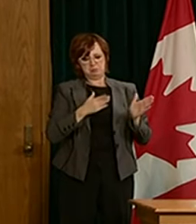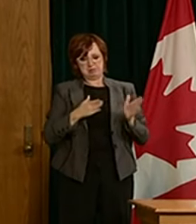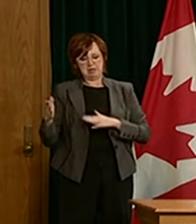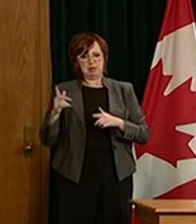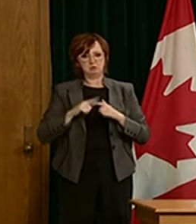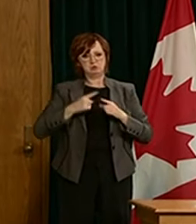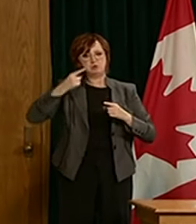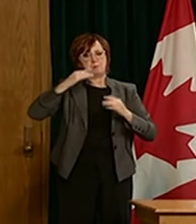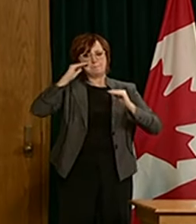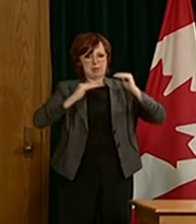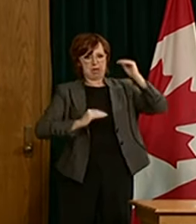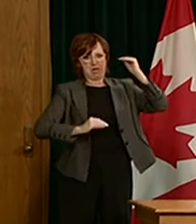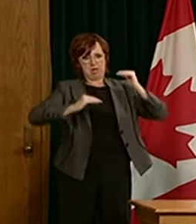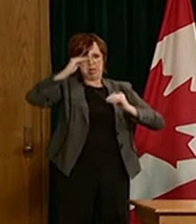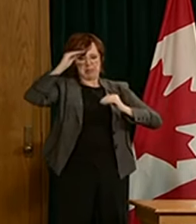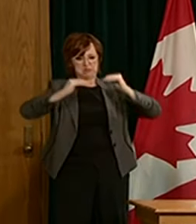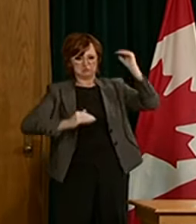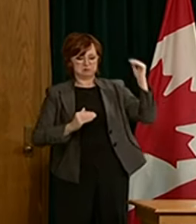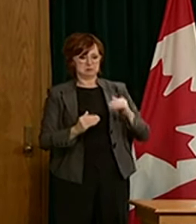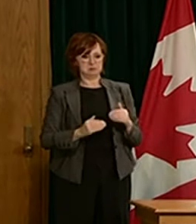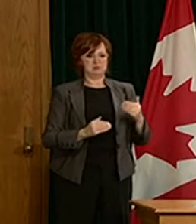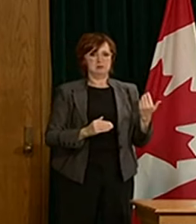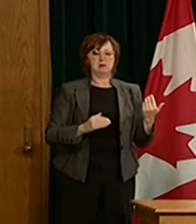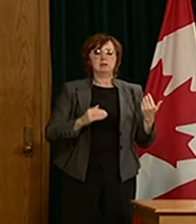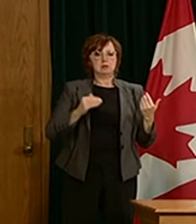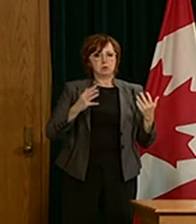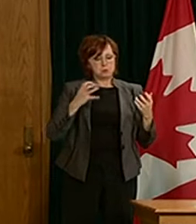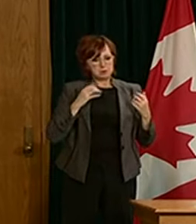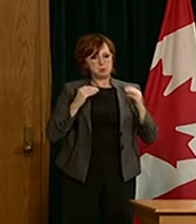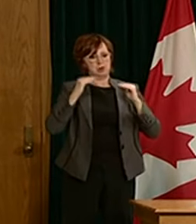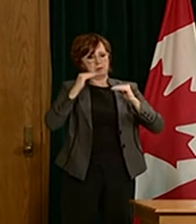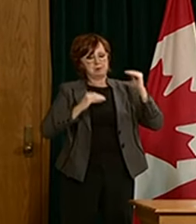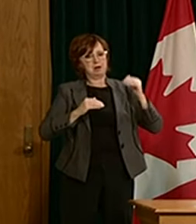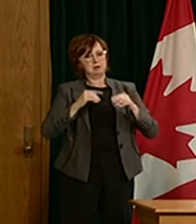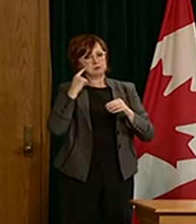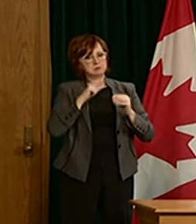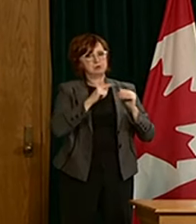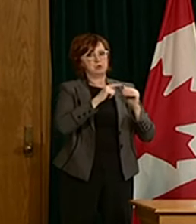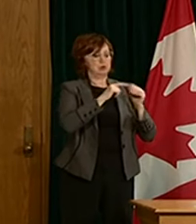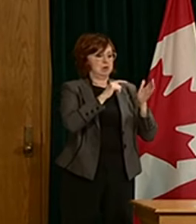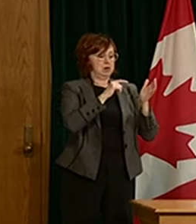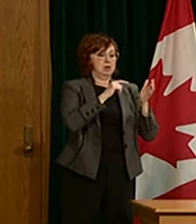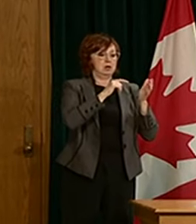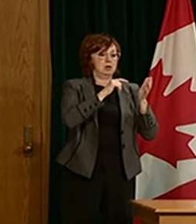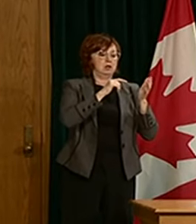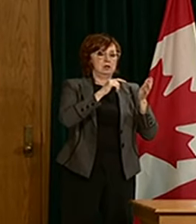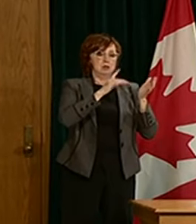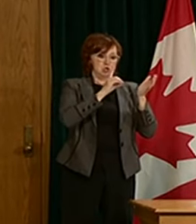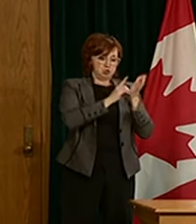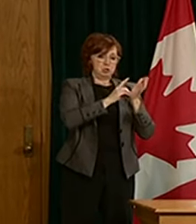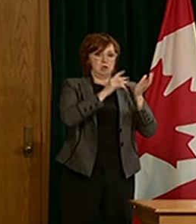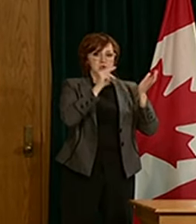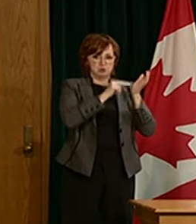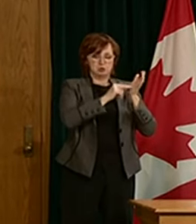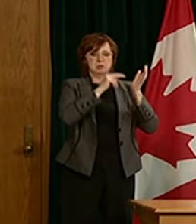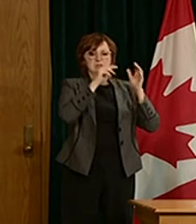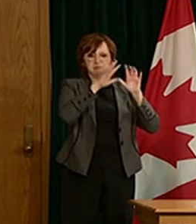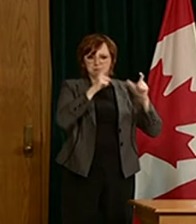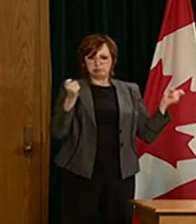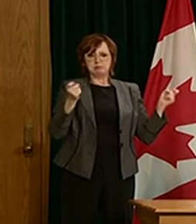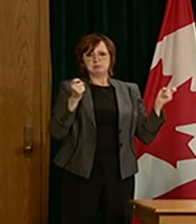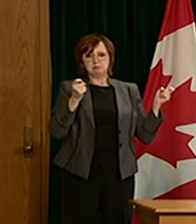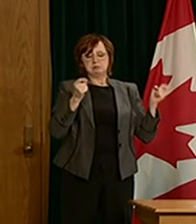space elsewhere in the system in order to ensure that we're providing this safe quality care and response.